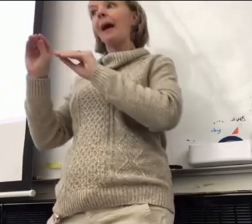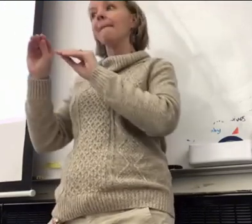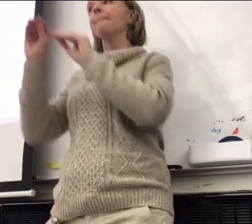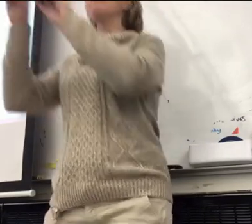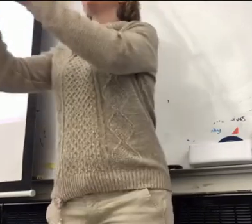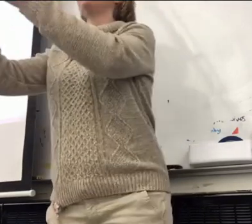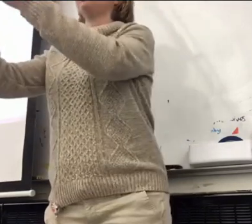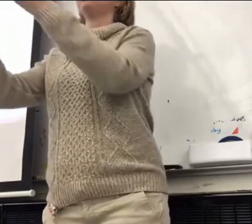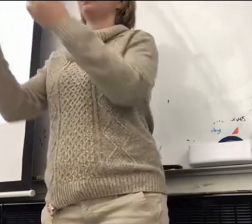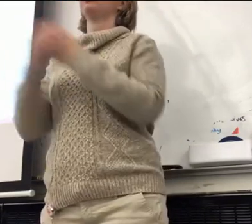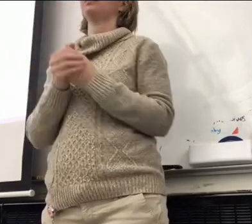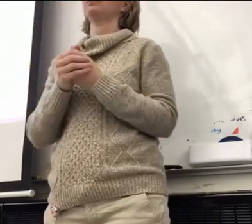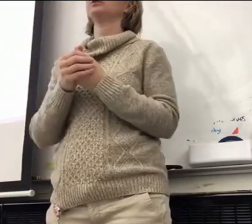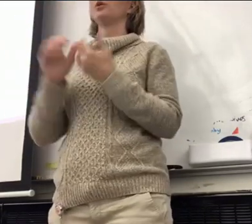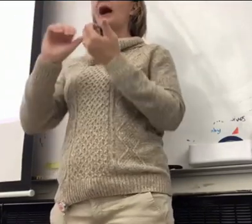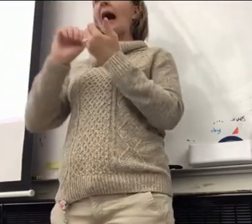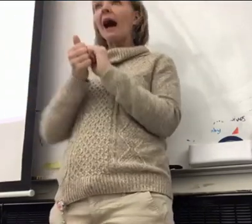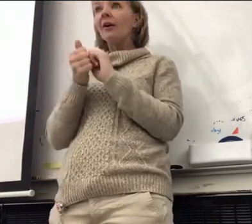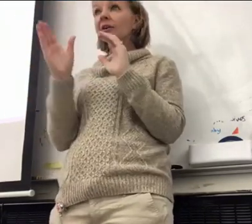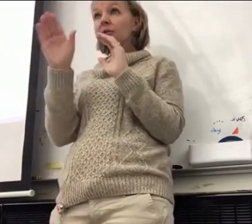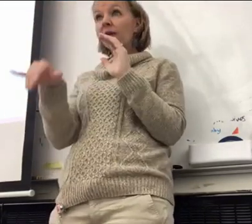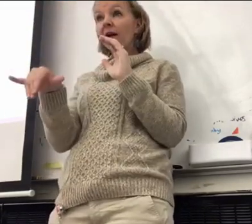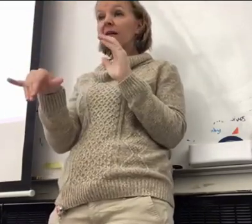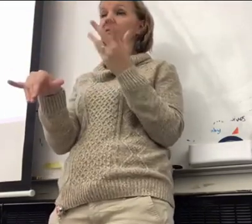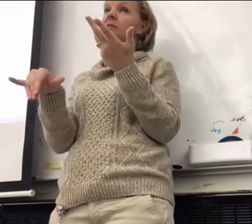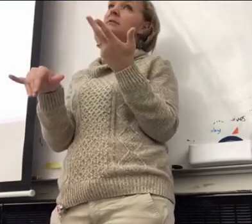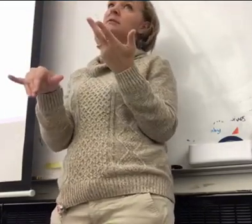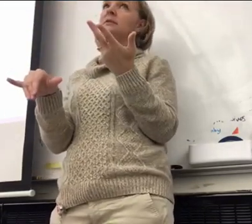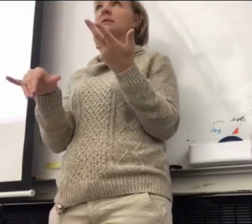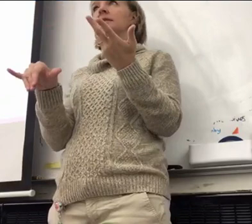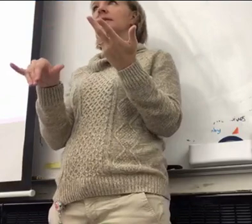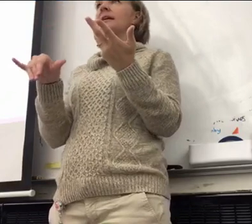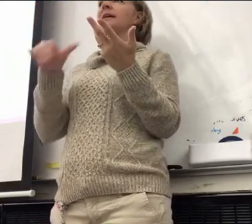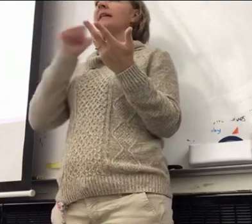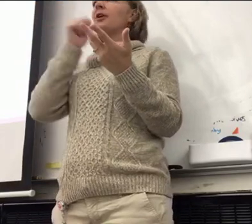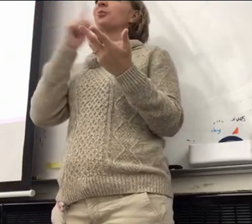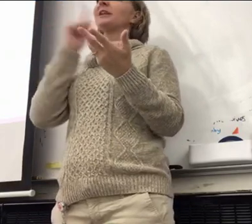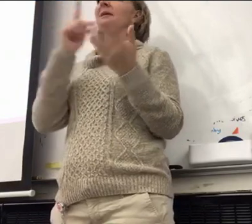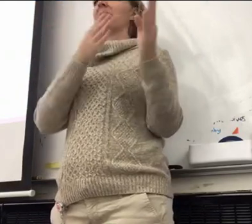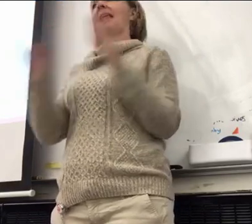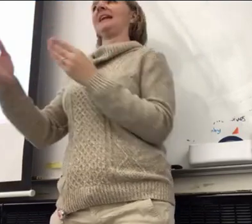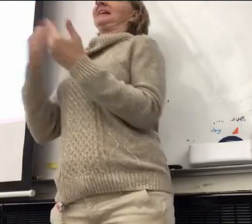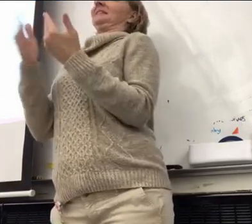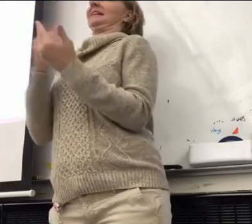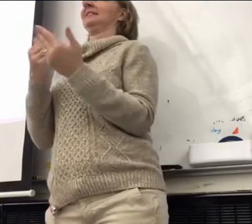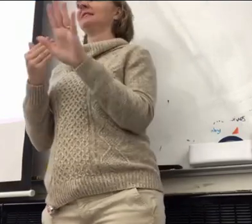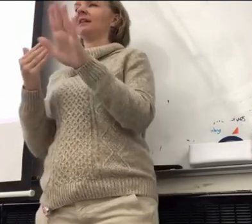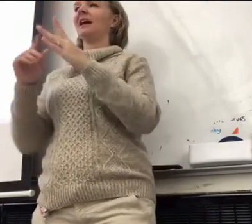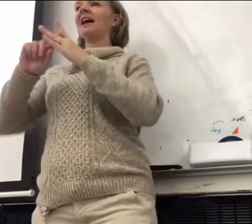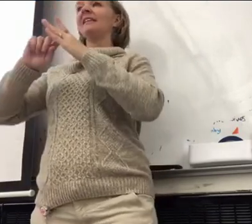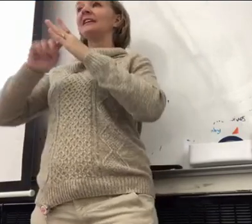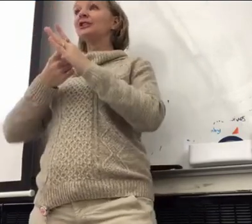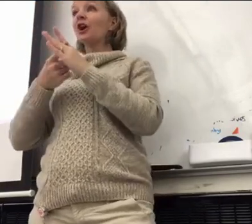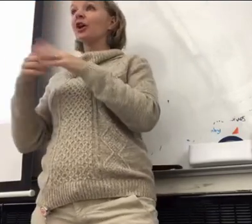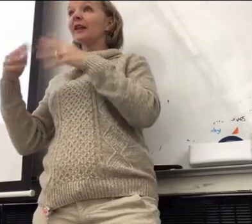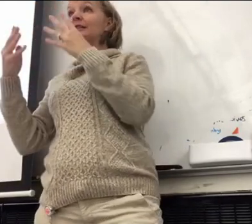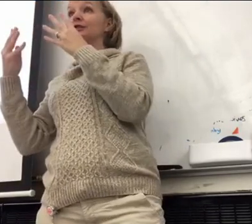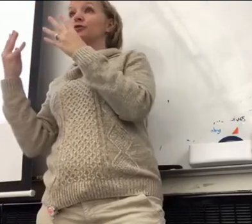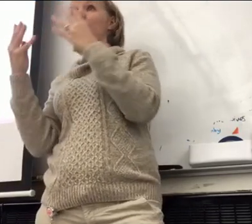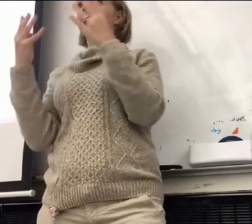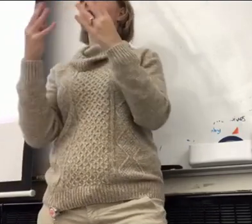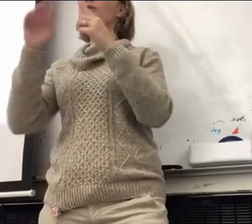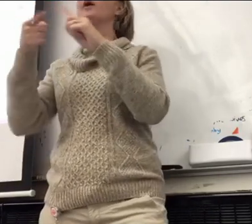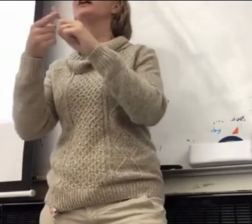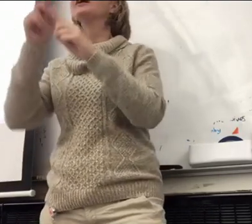into the West. Now, how they're going to do this is they're not going to exactly plan this conveniently. They're actually going to say that they're going to start this trek in